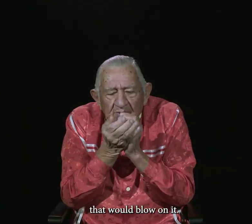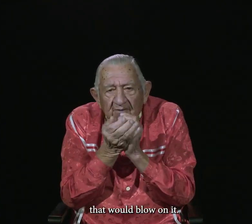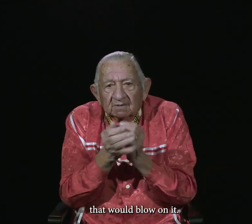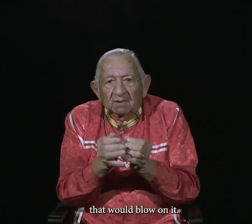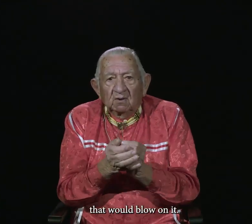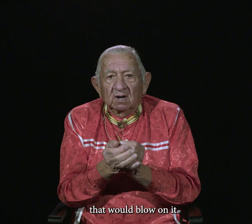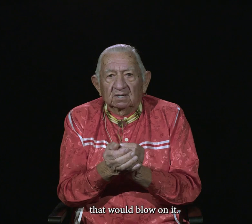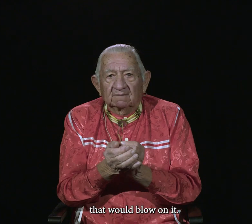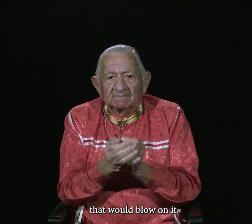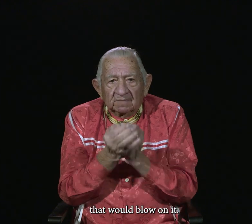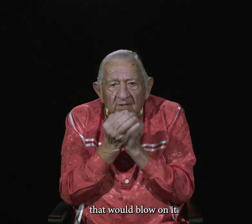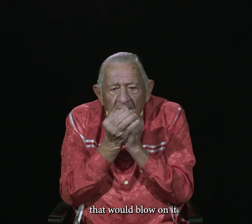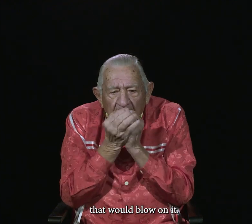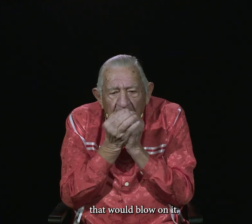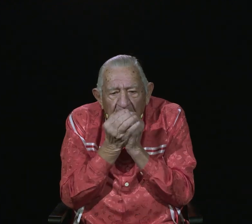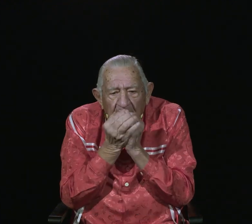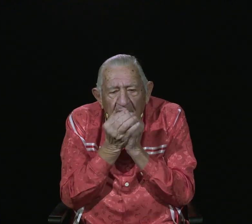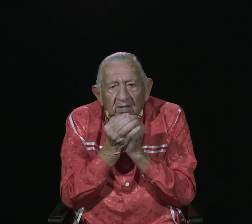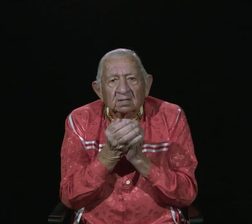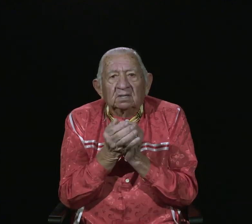would blow on it